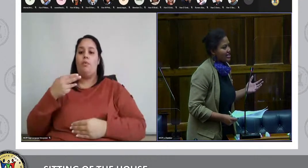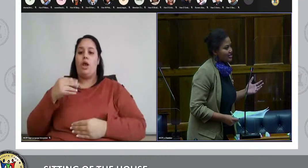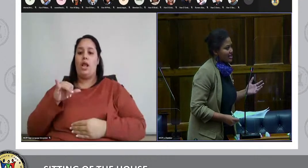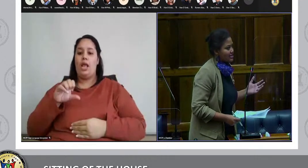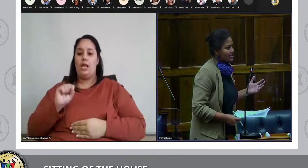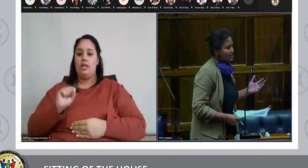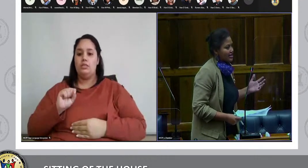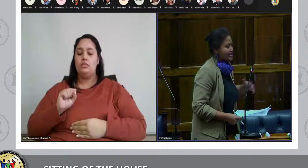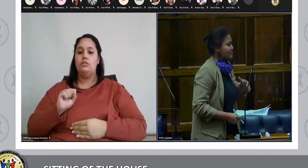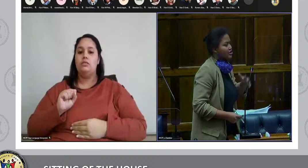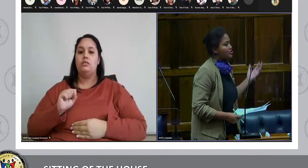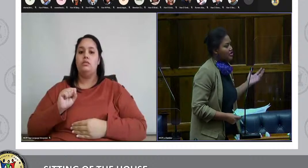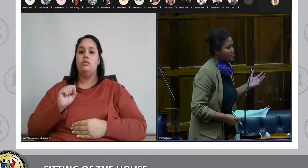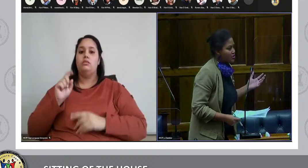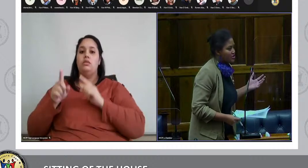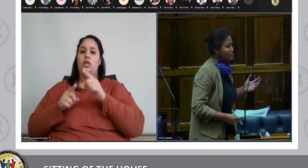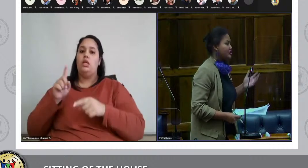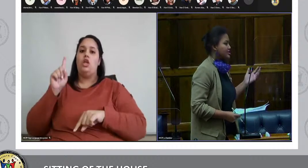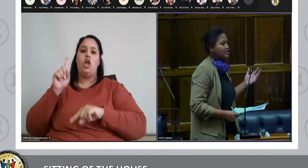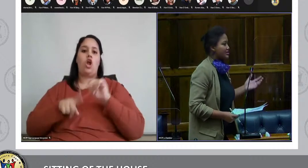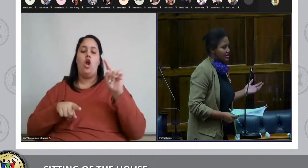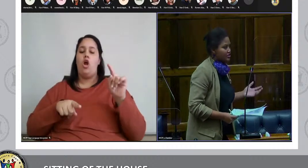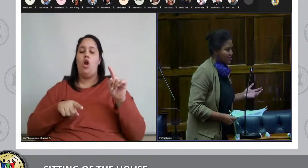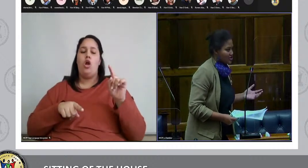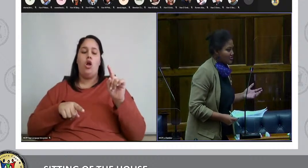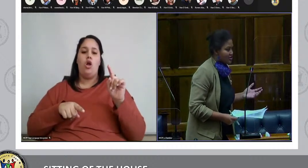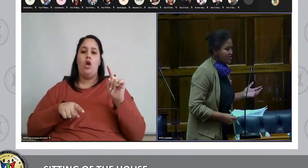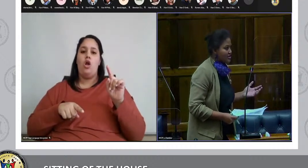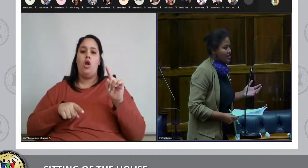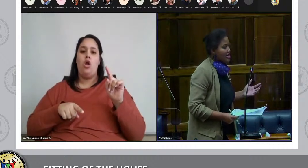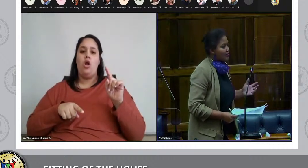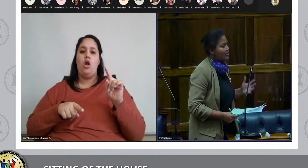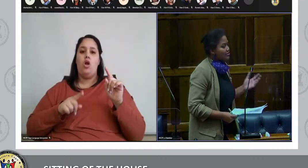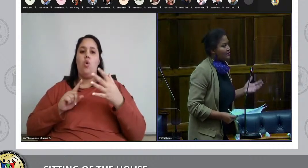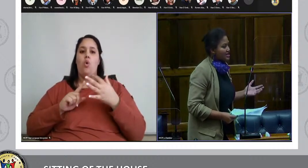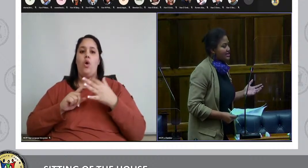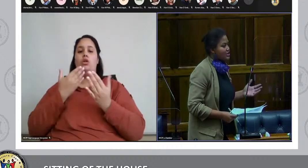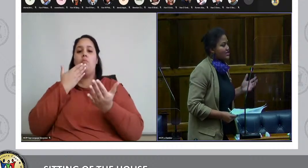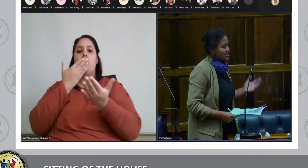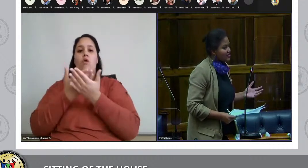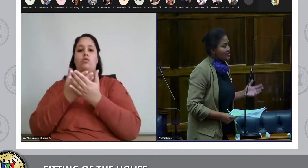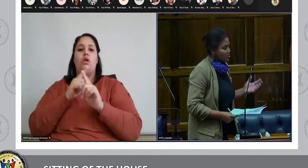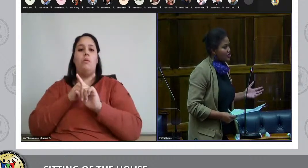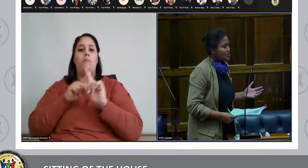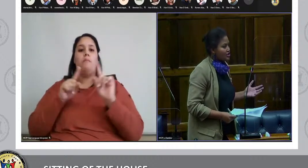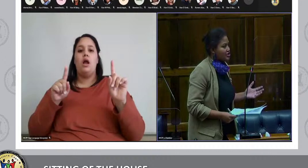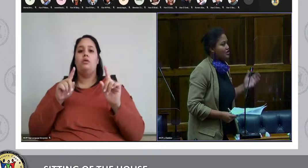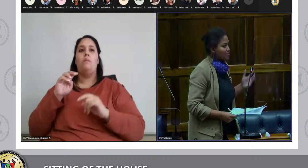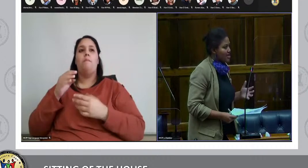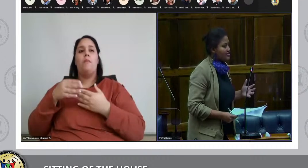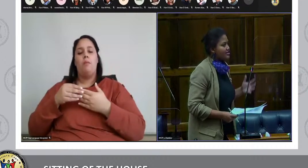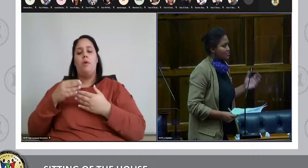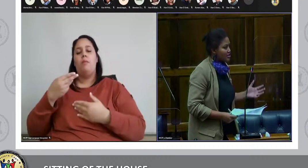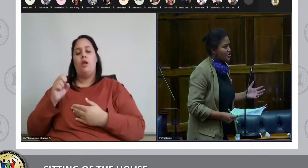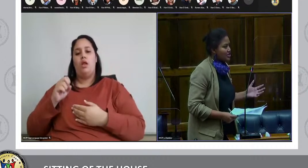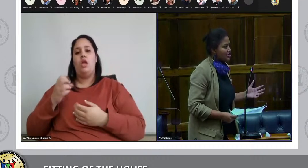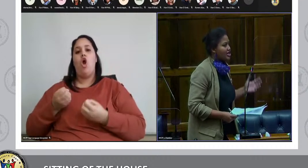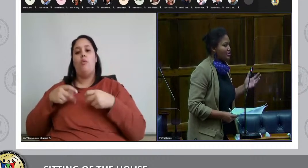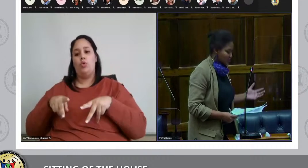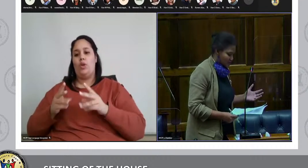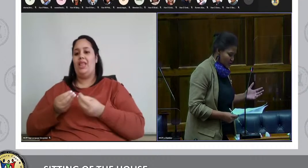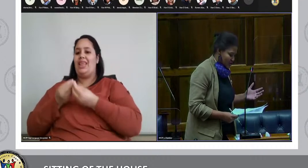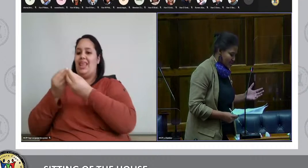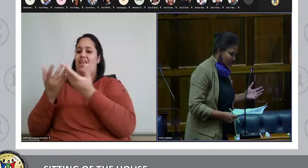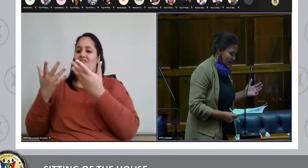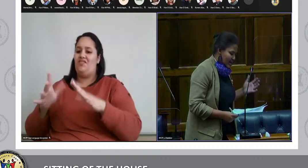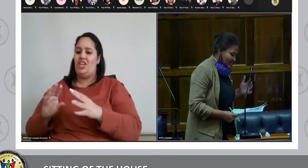been an allegation that he could not put his original motion. But Member Brinkhuis was given an opportunity to amend the motion